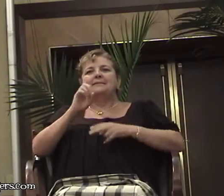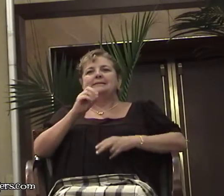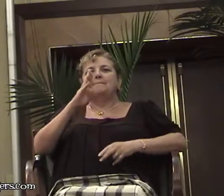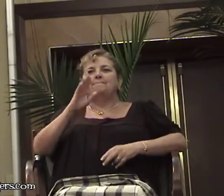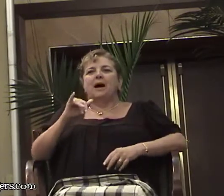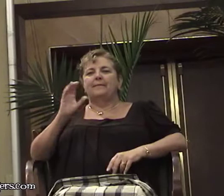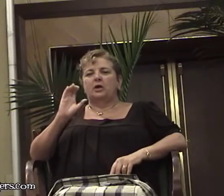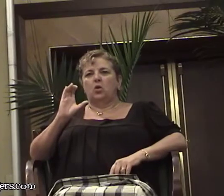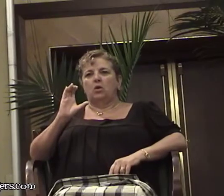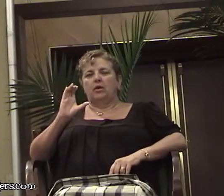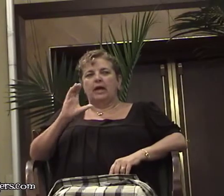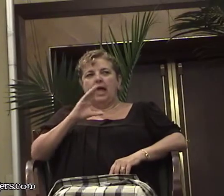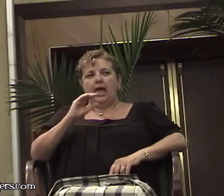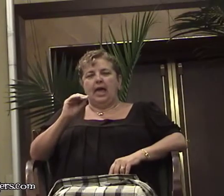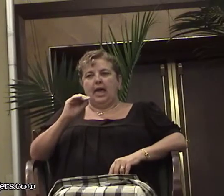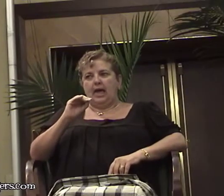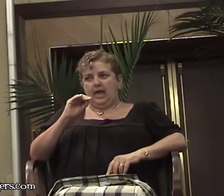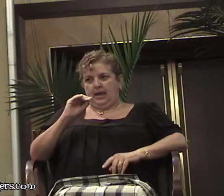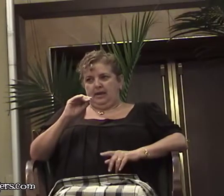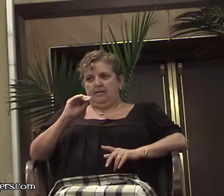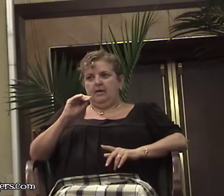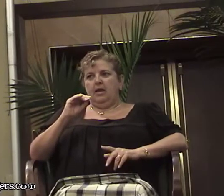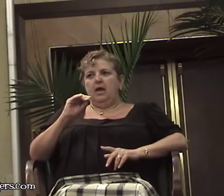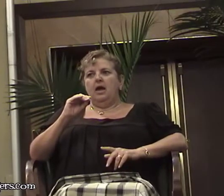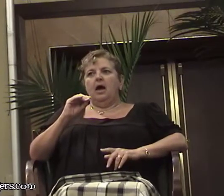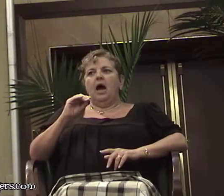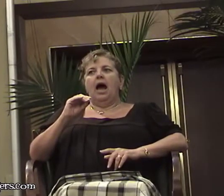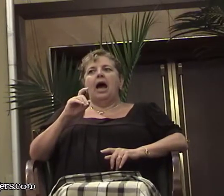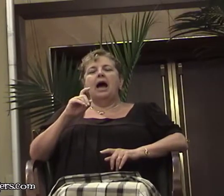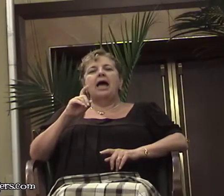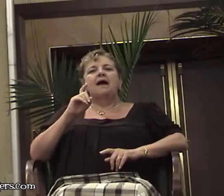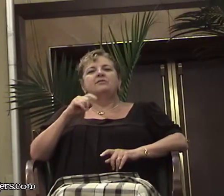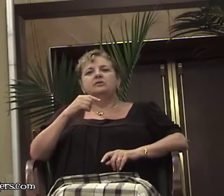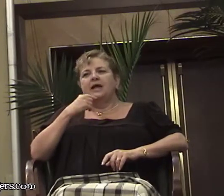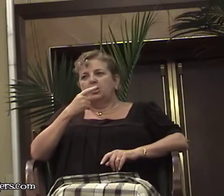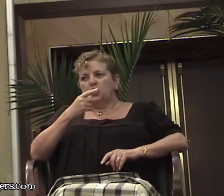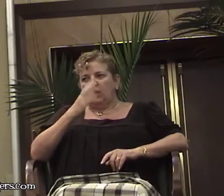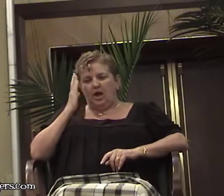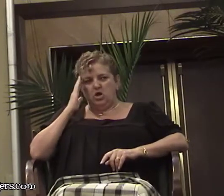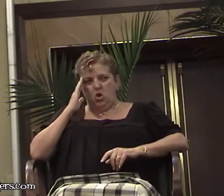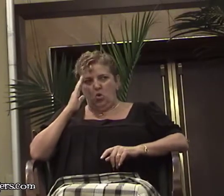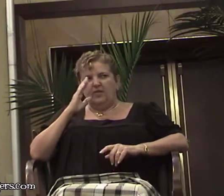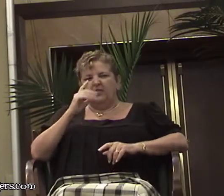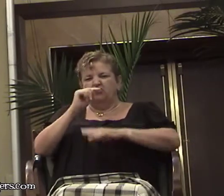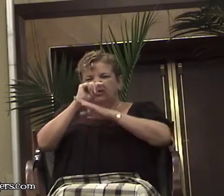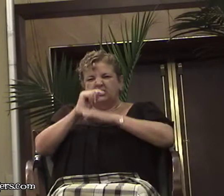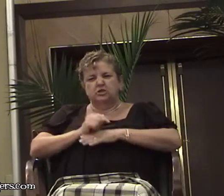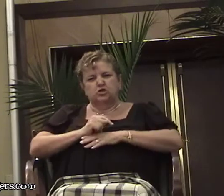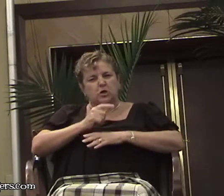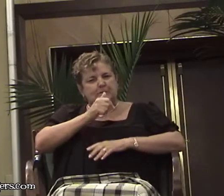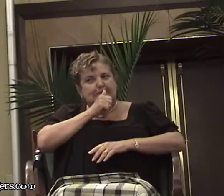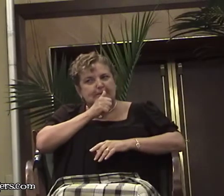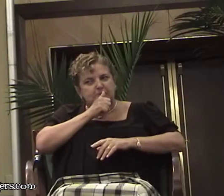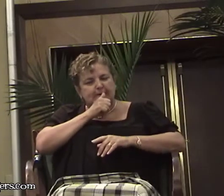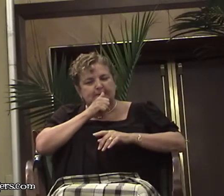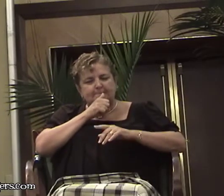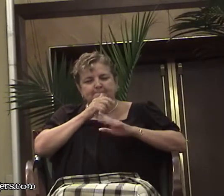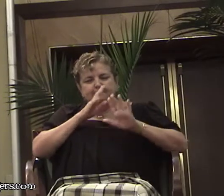a quick moment here and tell you why I use my full name. I know these traditions are top secret stuff. We're not even going to mention the concepts,